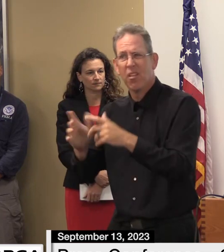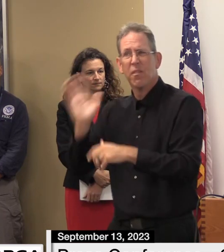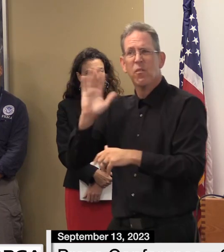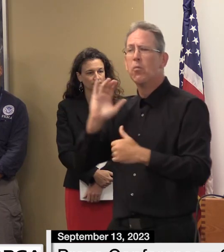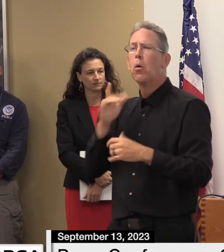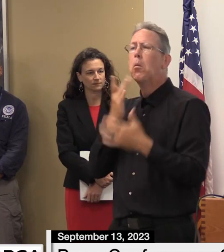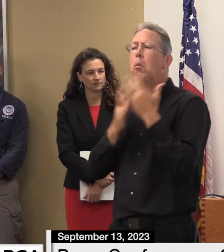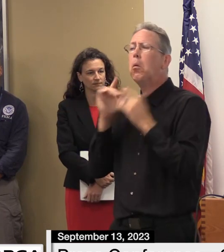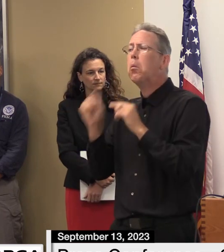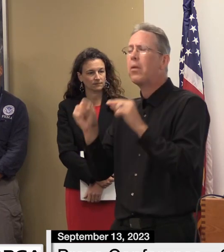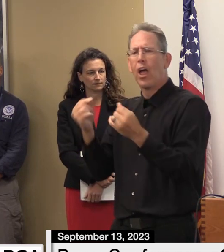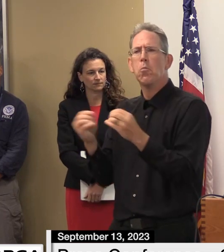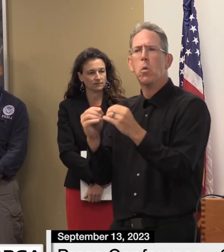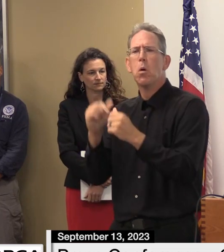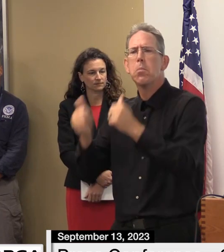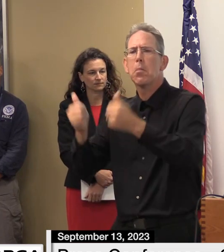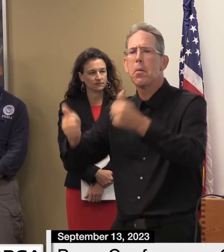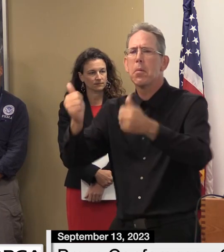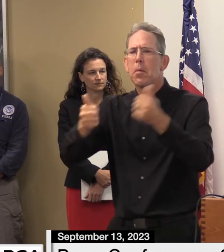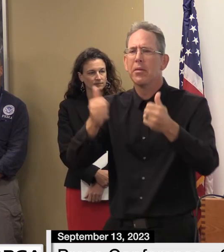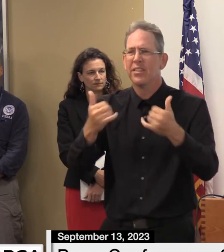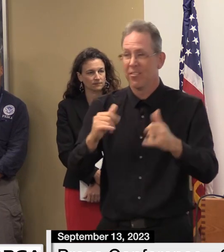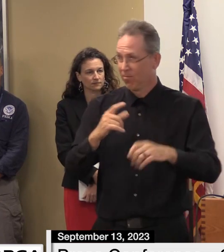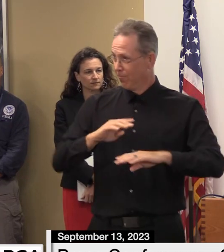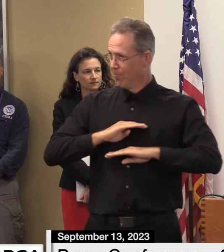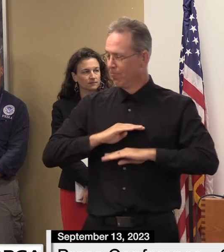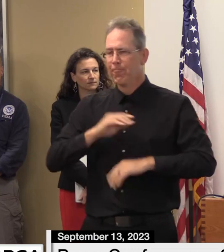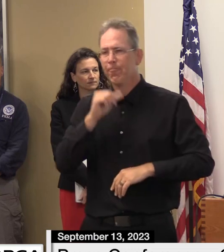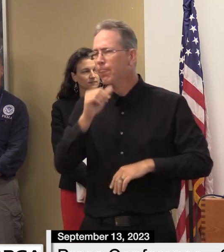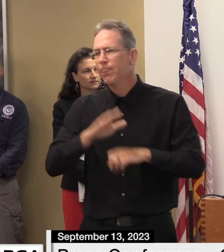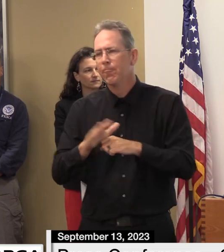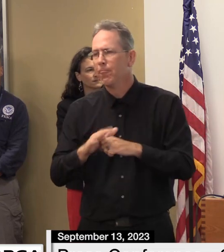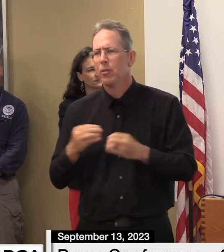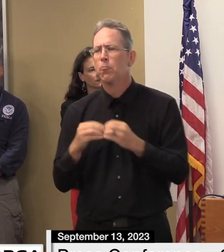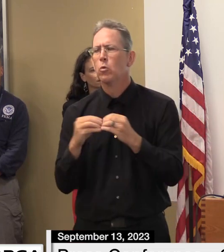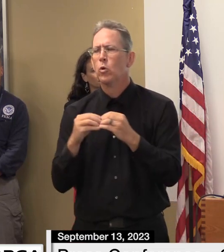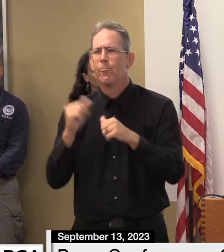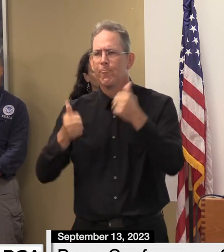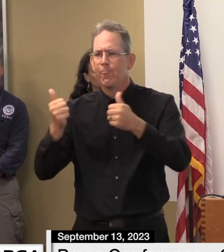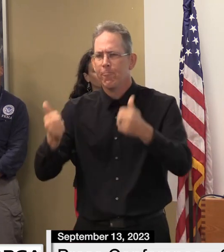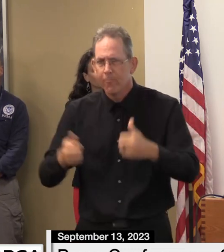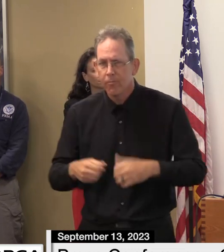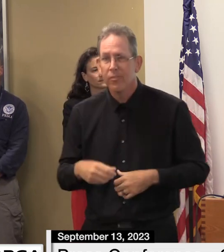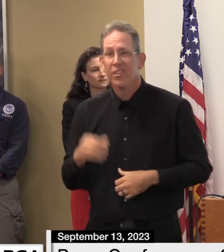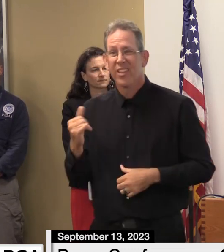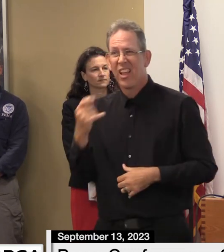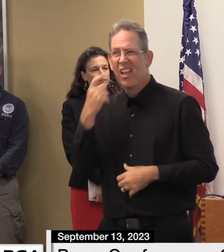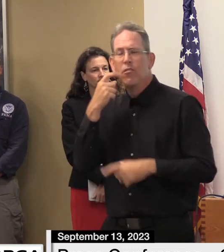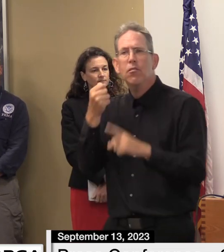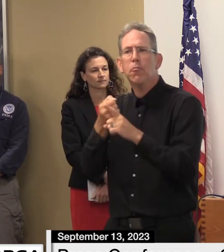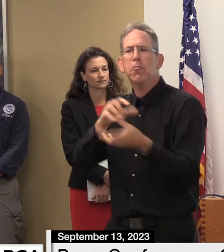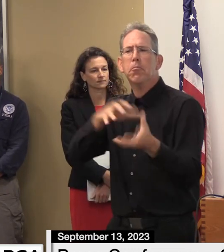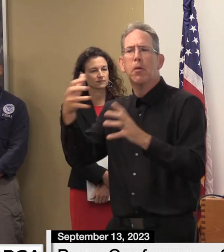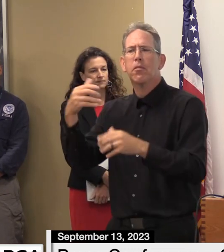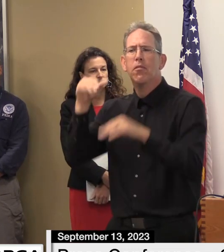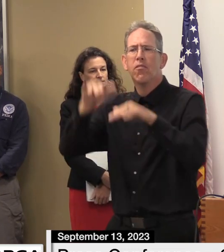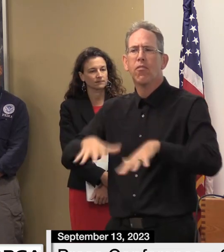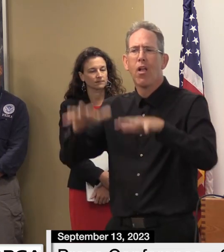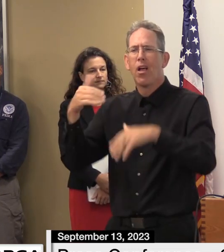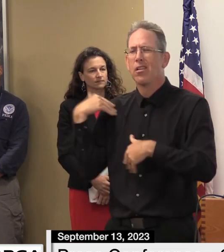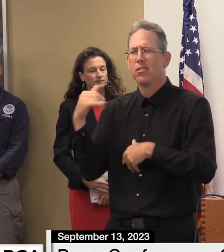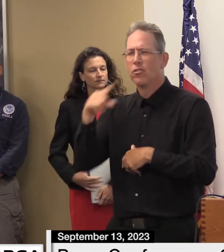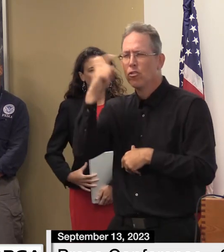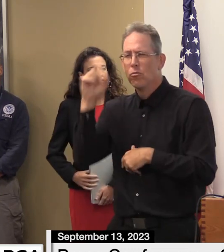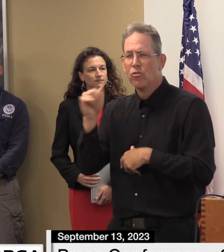we know it's still nowhere near enough, especially considering the recent flooding. The initiative the Treasurer will